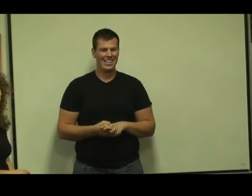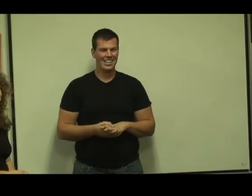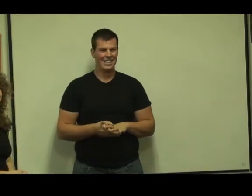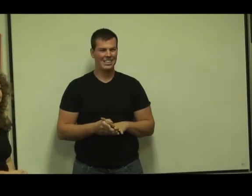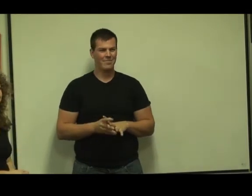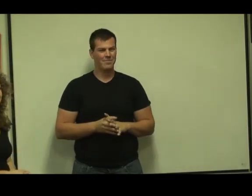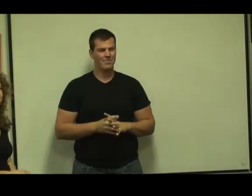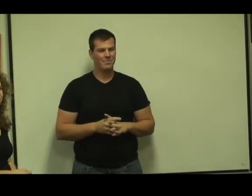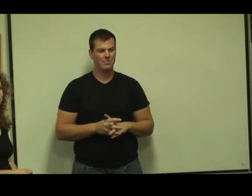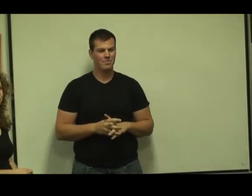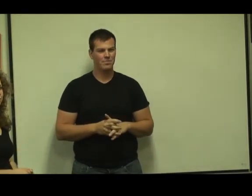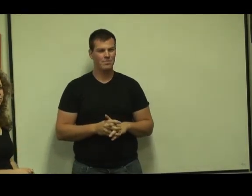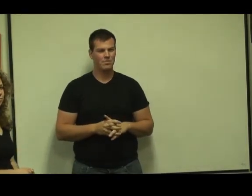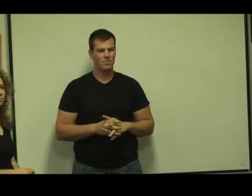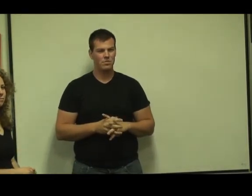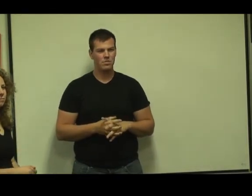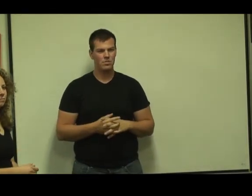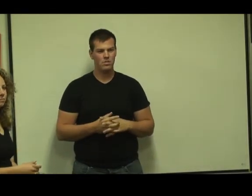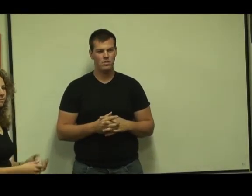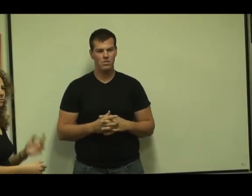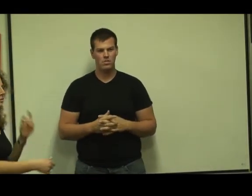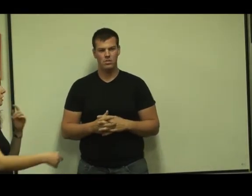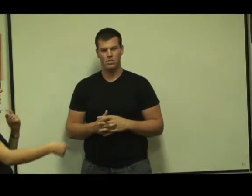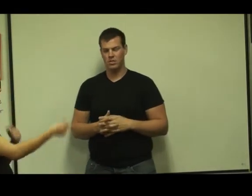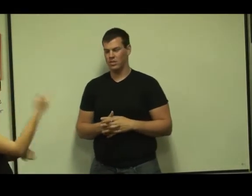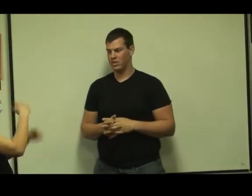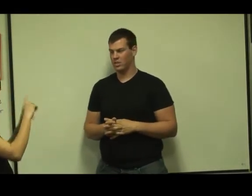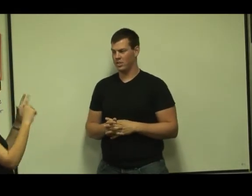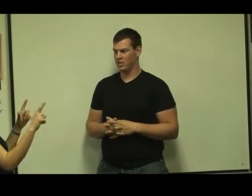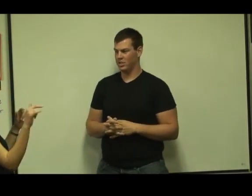Is the sign language the same as like what the Indians did